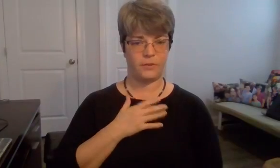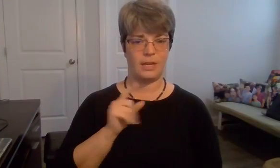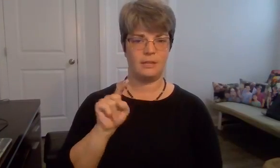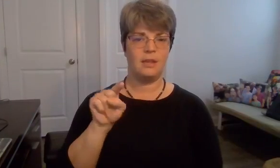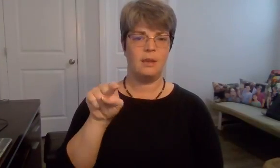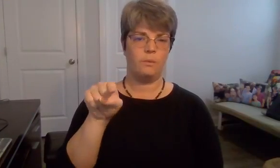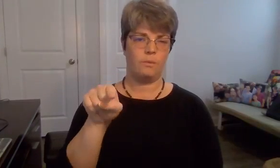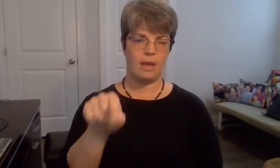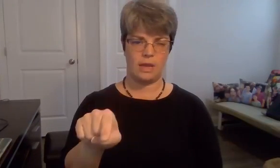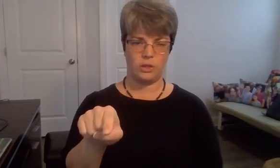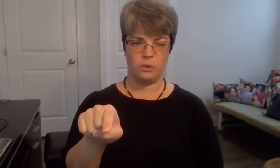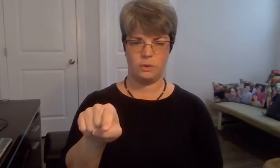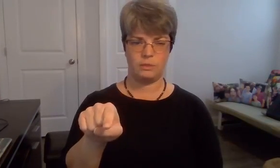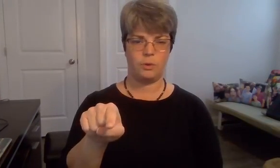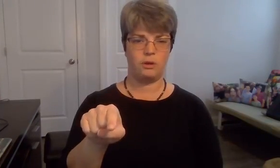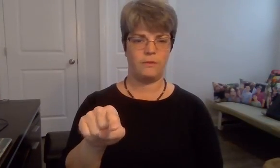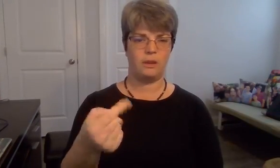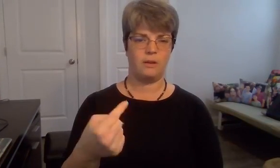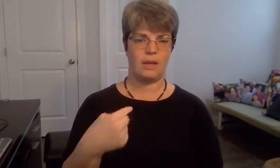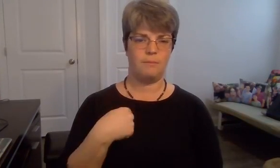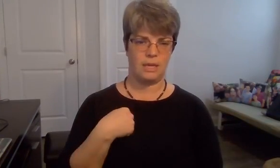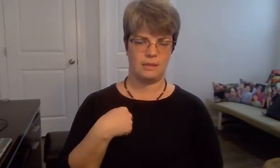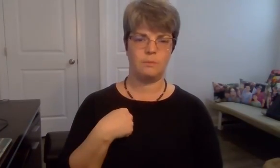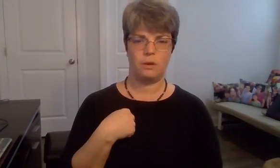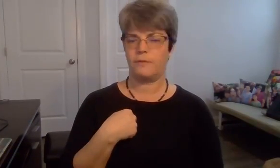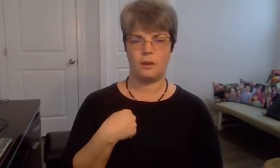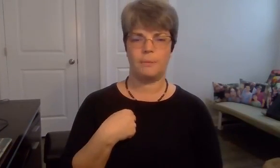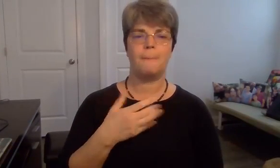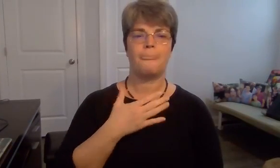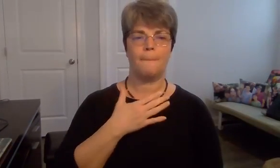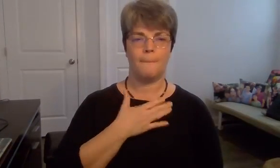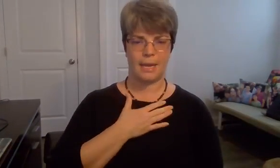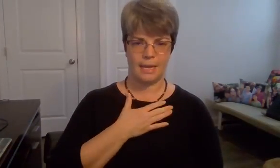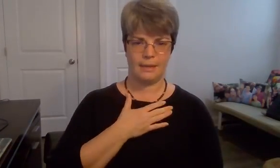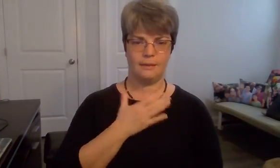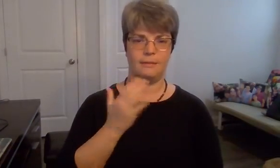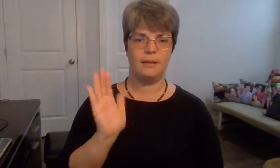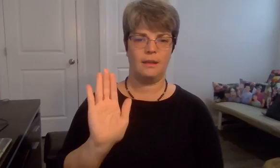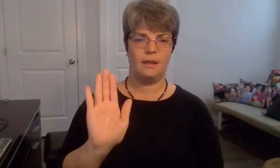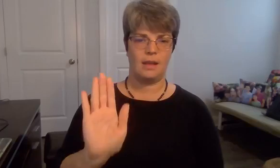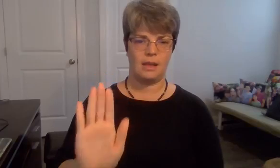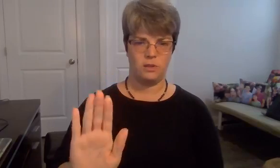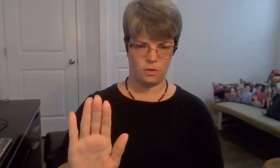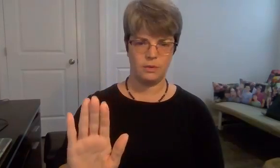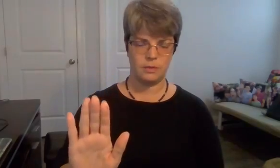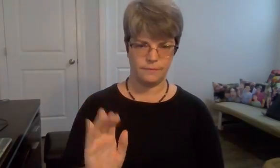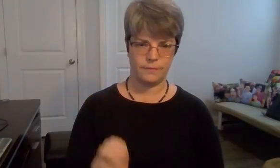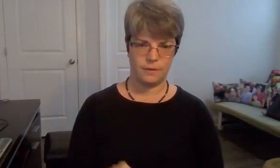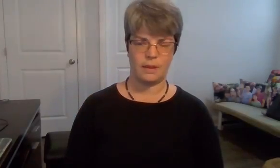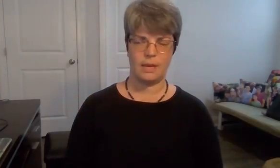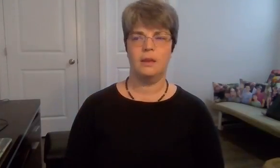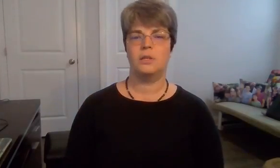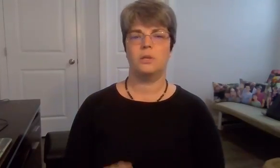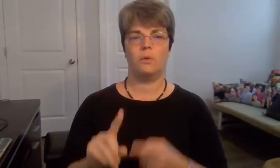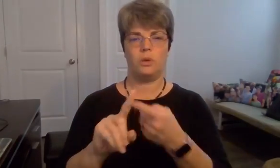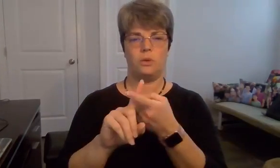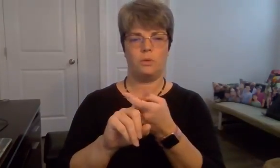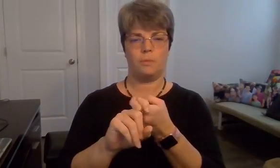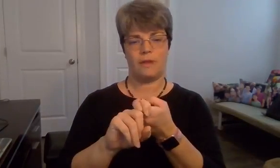right? You is a pointer finger and me is a pointer finger, but mine and yours, okay? So my